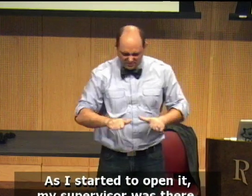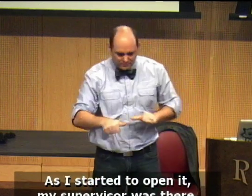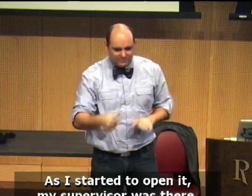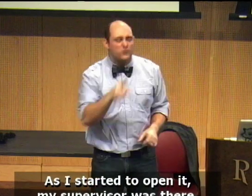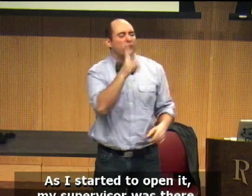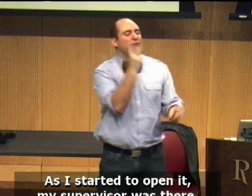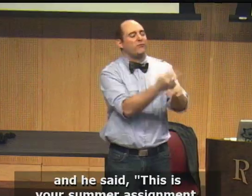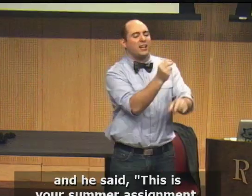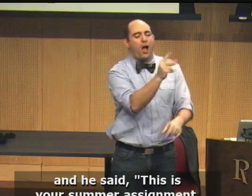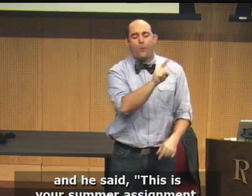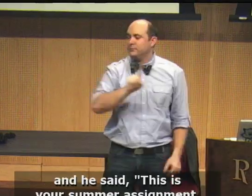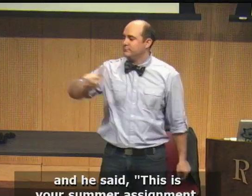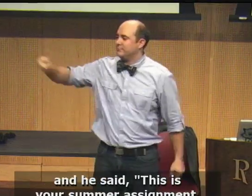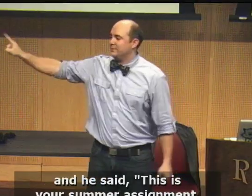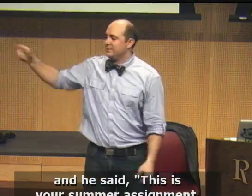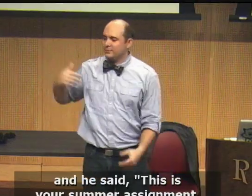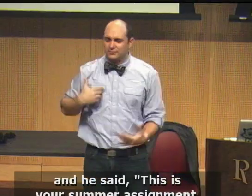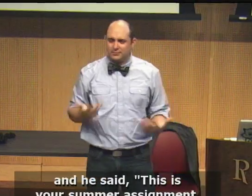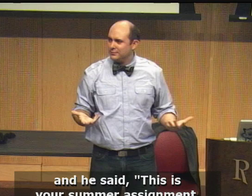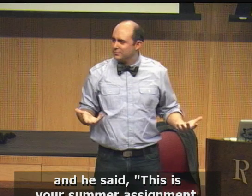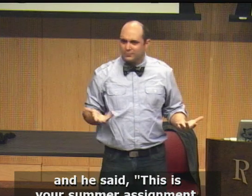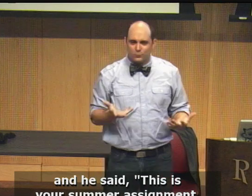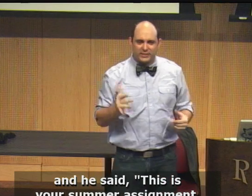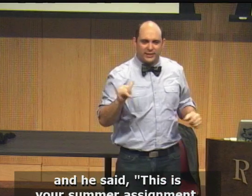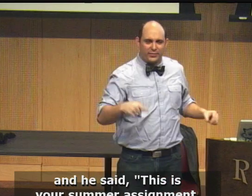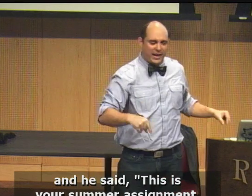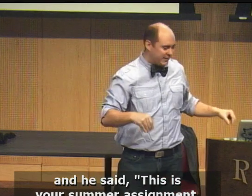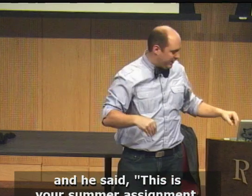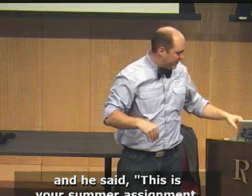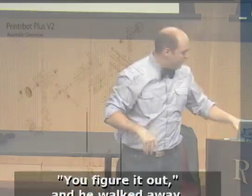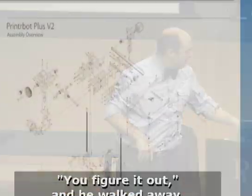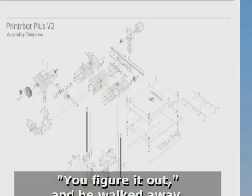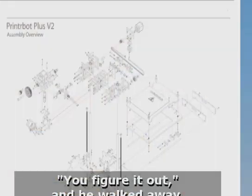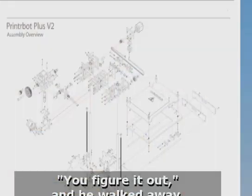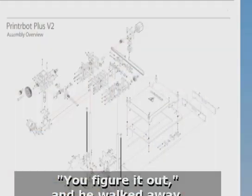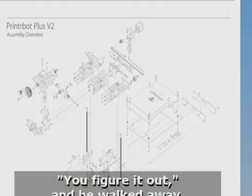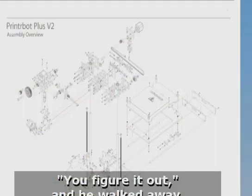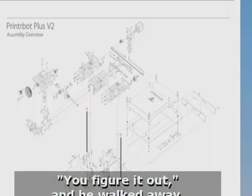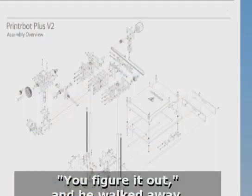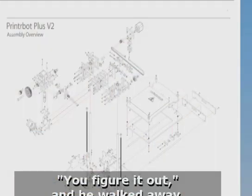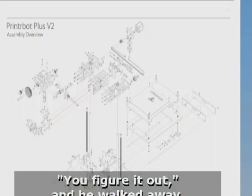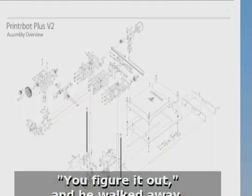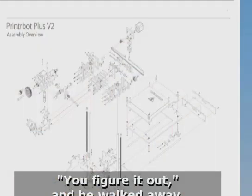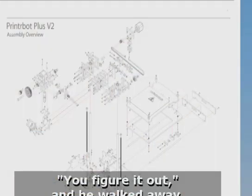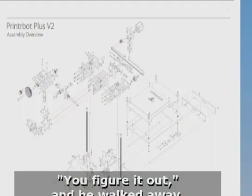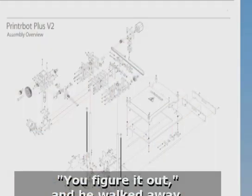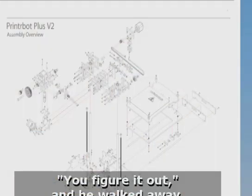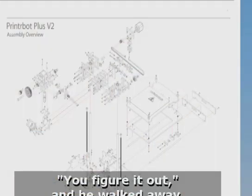was there, and he said, "This is your summer assignment. You figure it out." And he walked away.